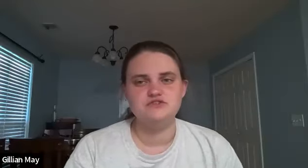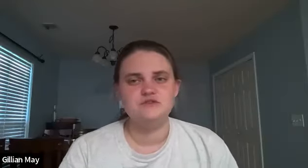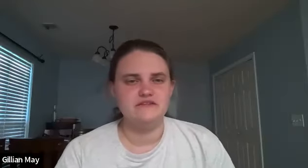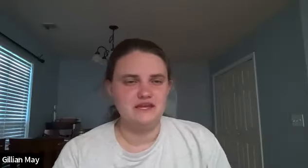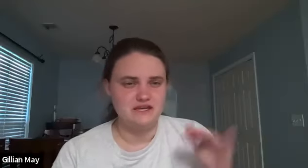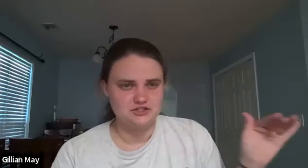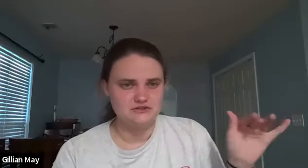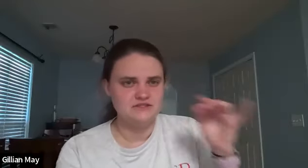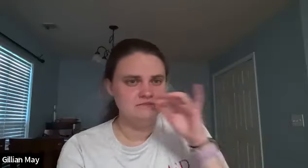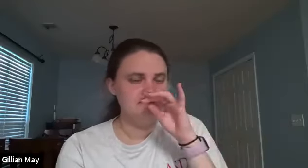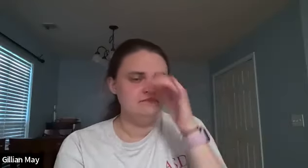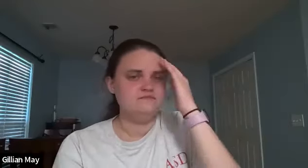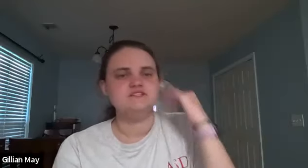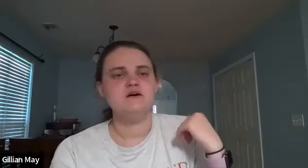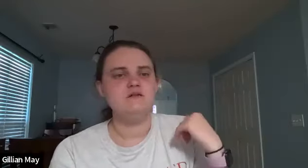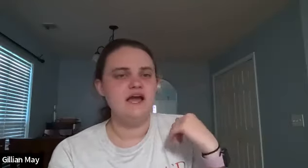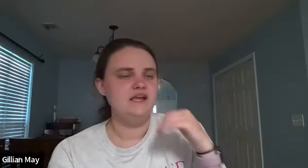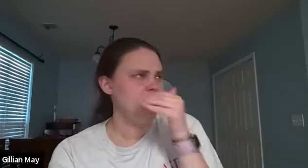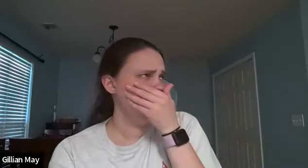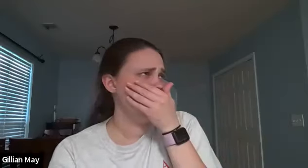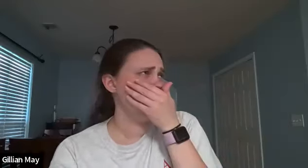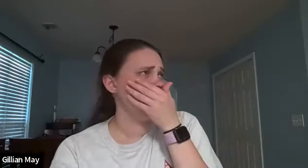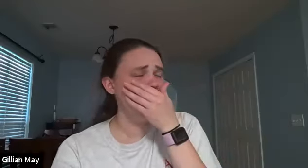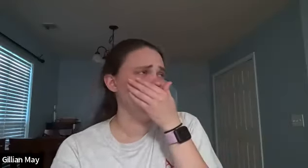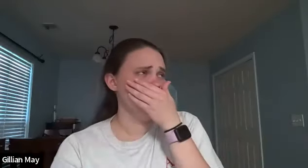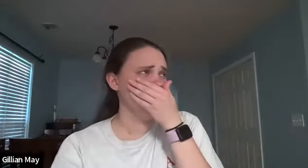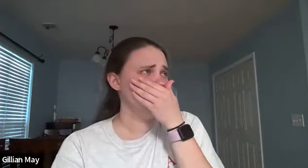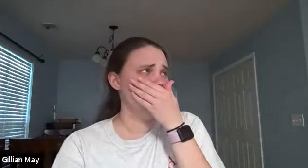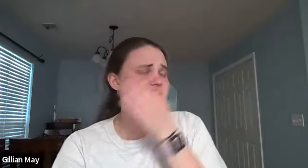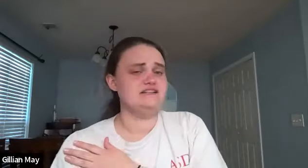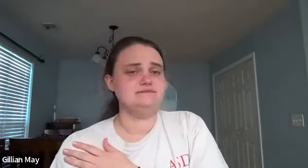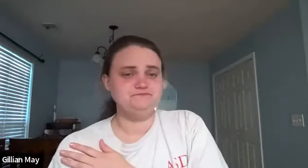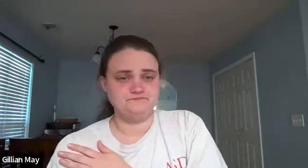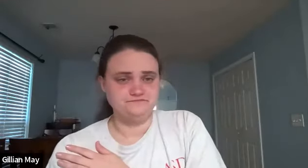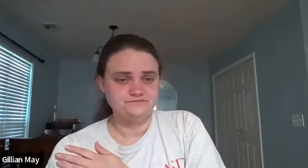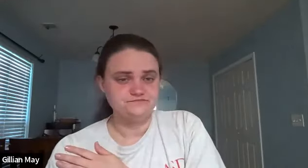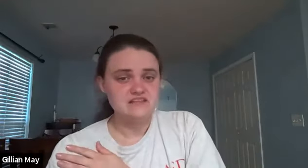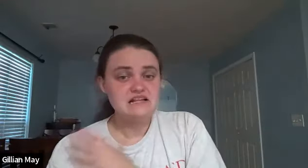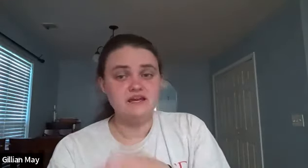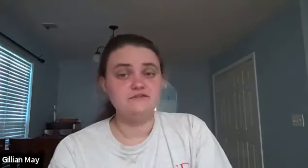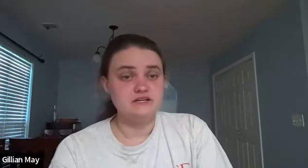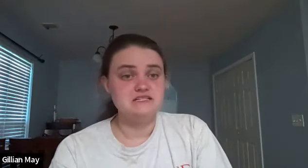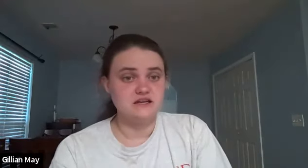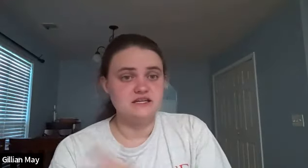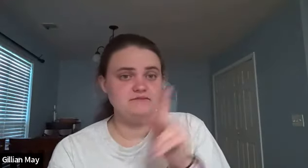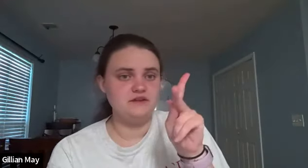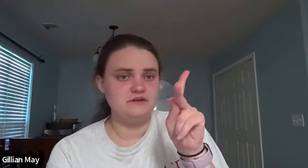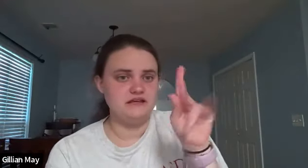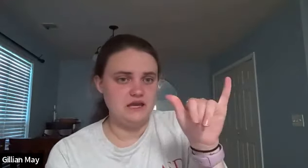do like the initials. So like, goodness, I'm so sorry, guys. Like for Kentucky, it'd be like